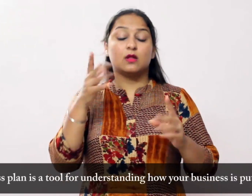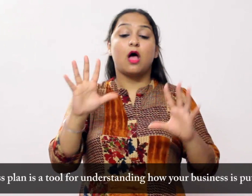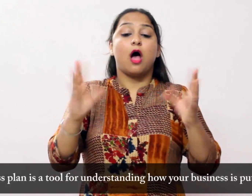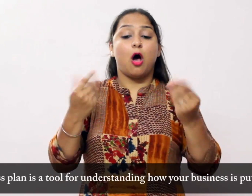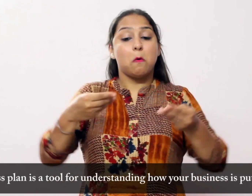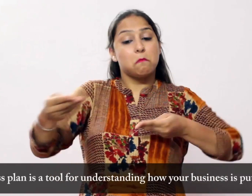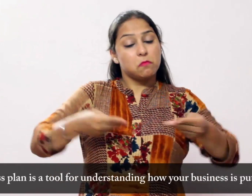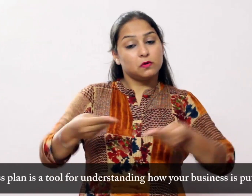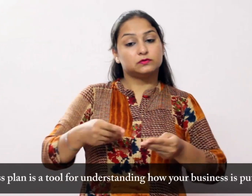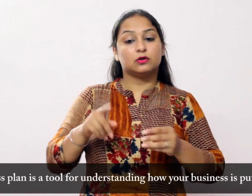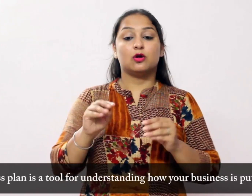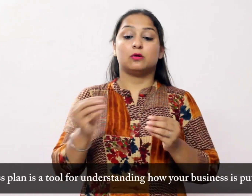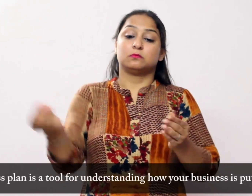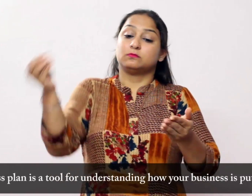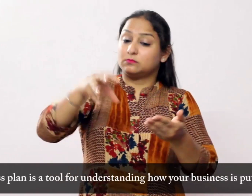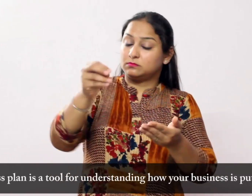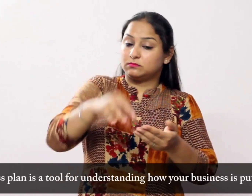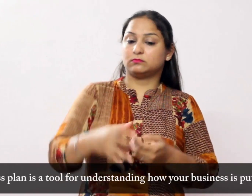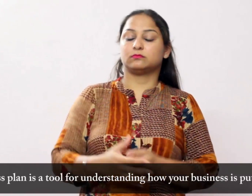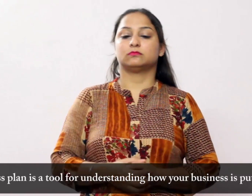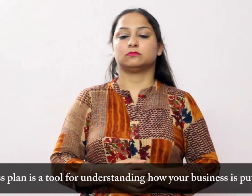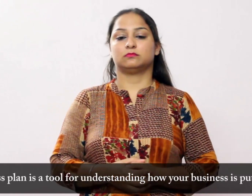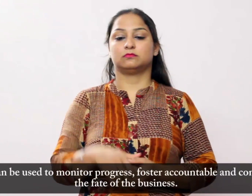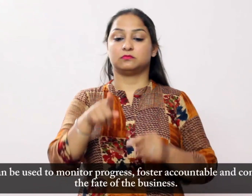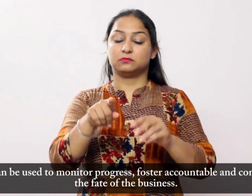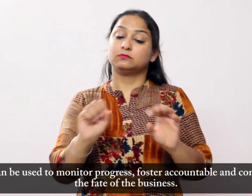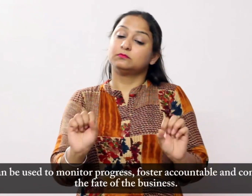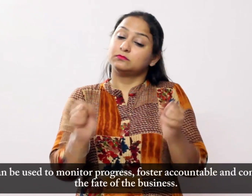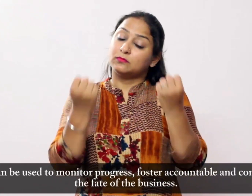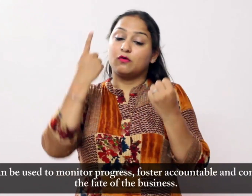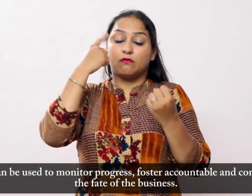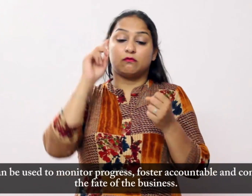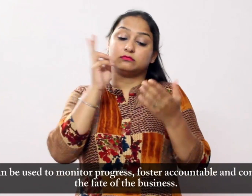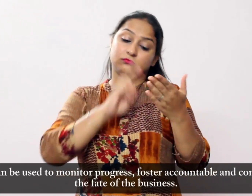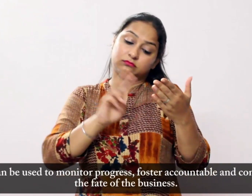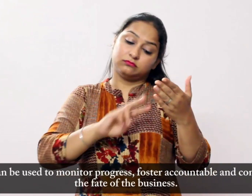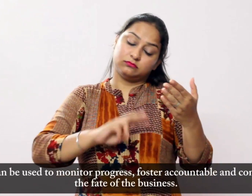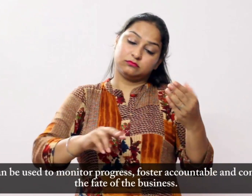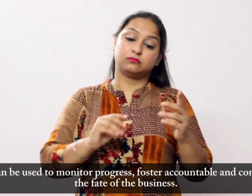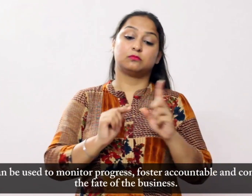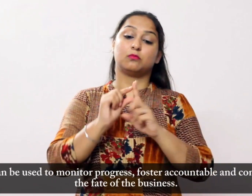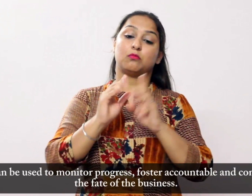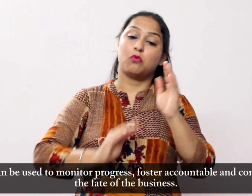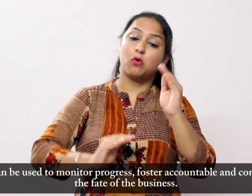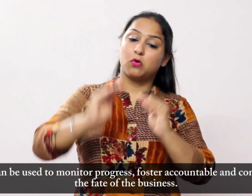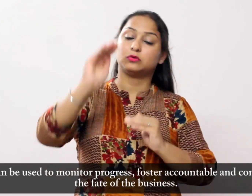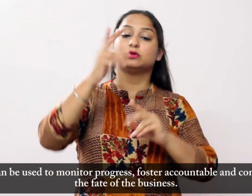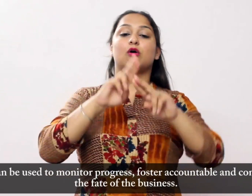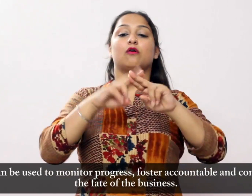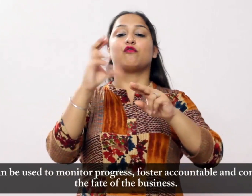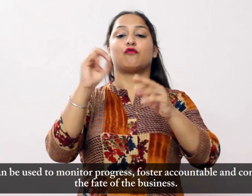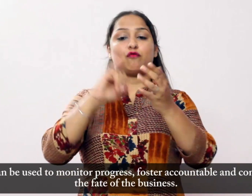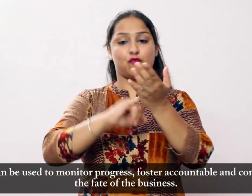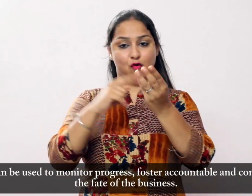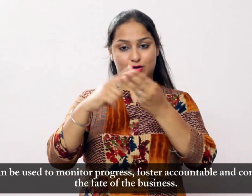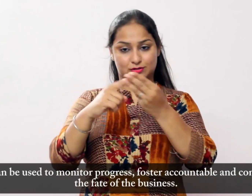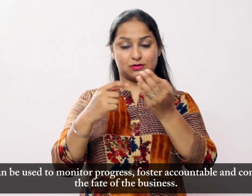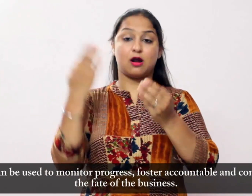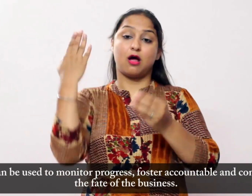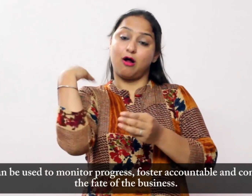business is put together. It can be used to monitor progress, foster accountable and control the fate of